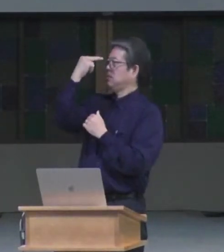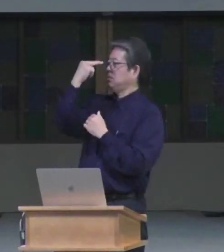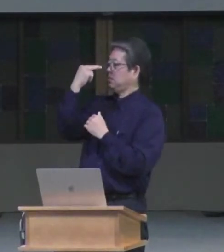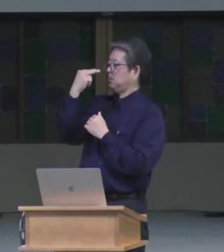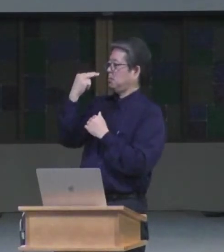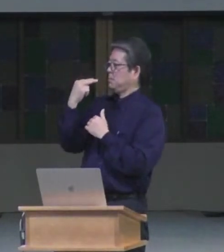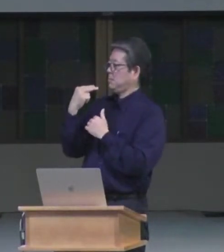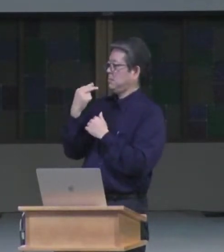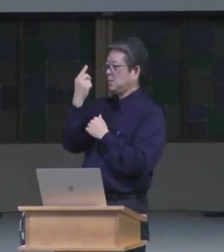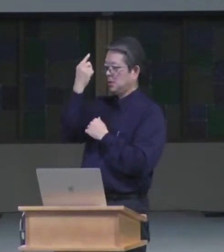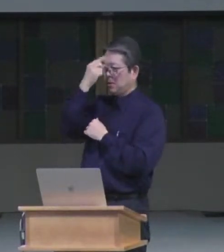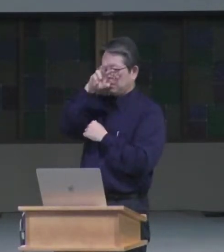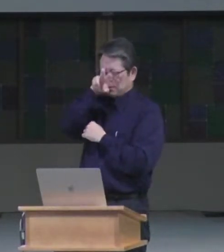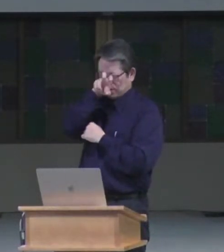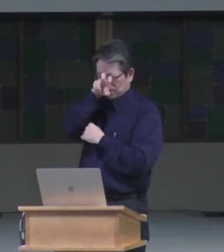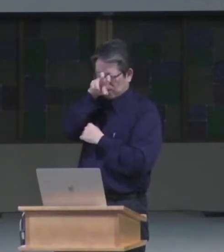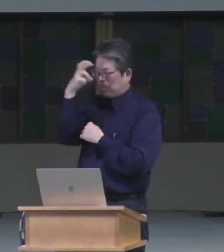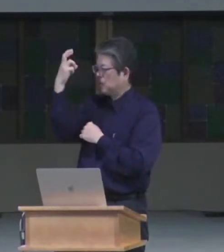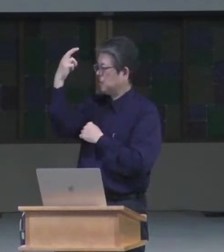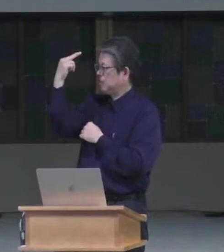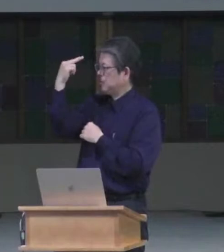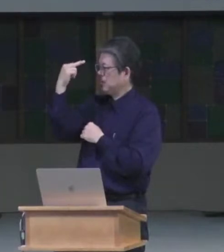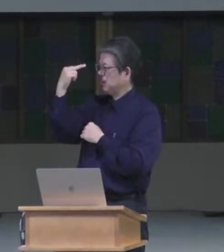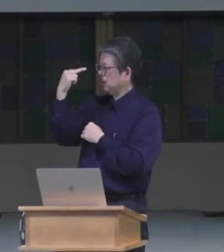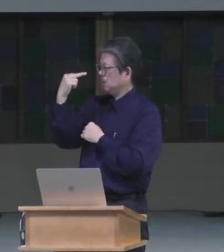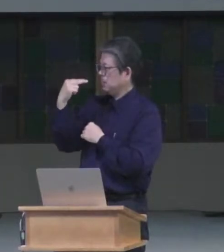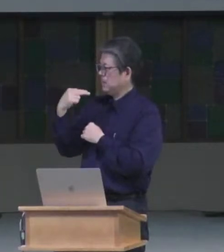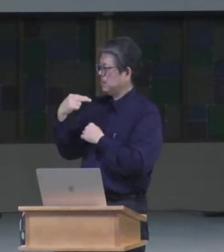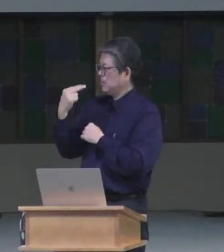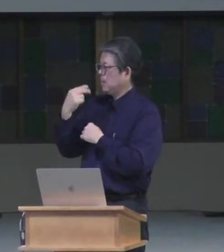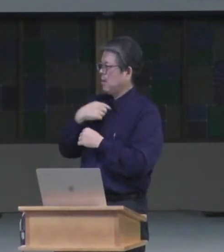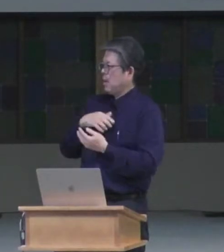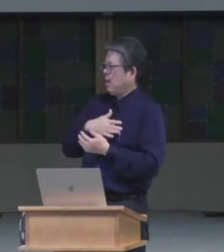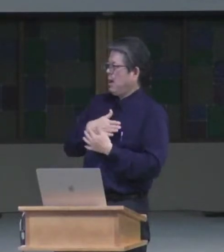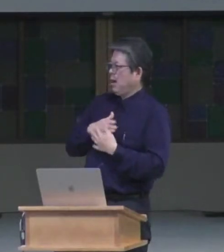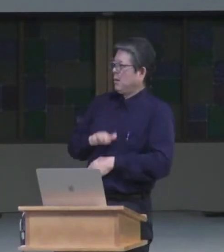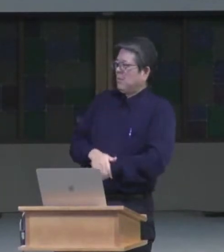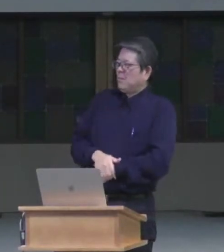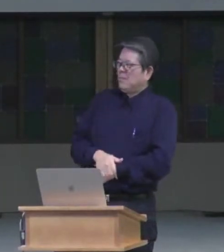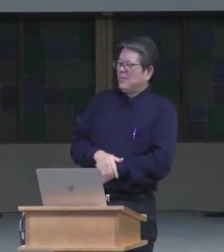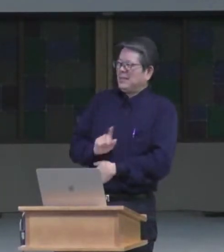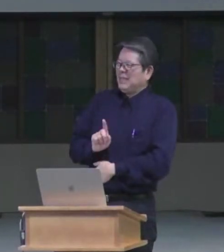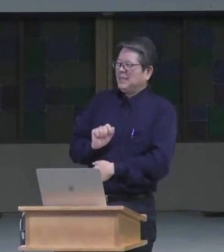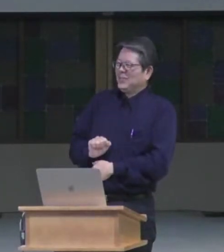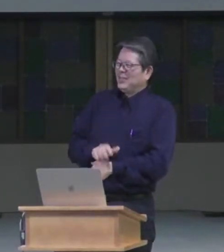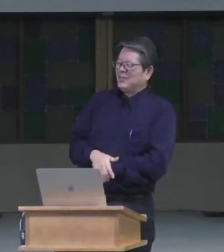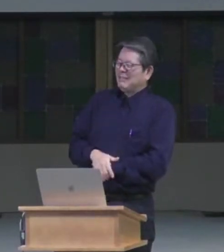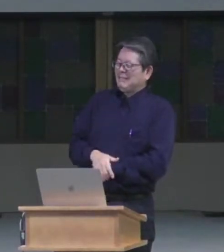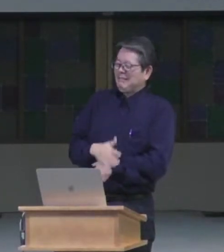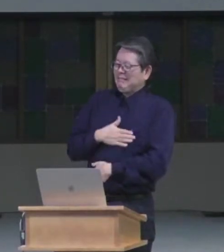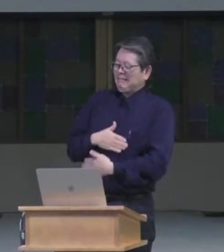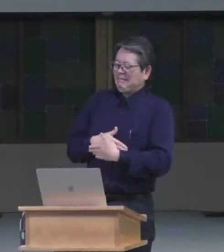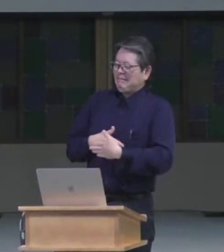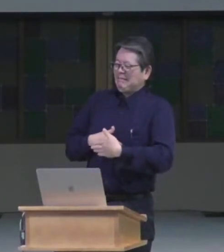me up and down, this awful face. And I'm like, I was so scared. I'm like, what is going to happen to